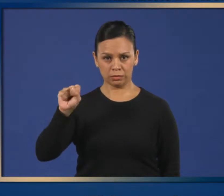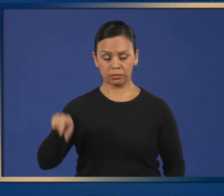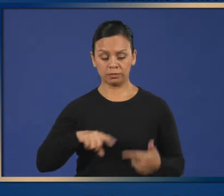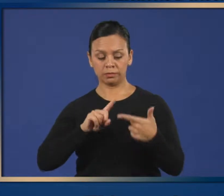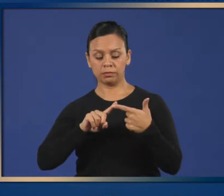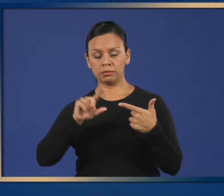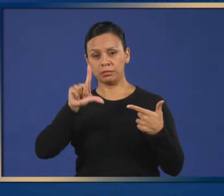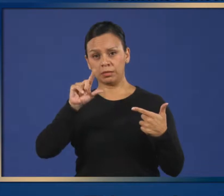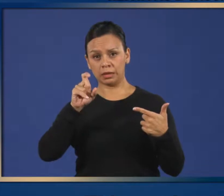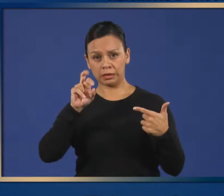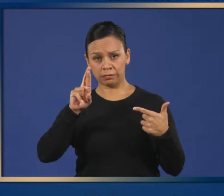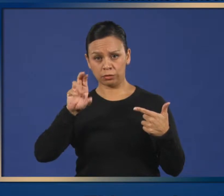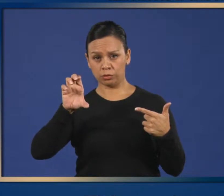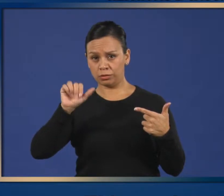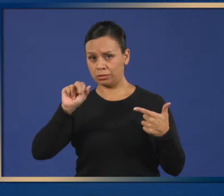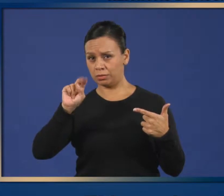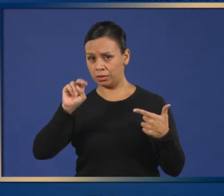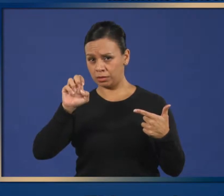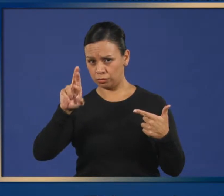liver cancer,